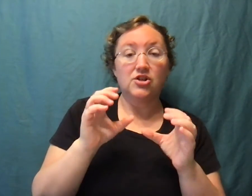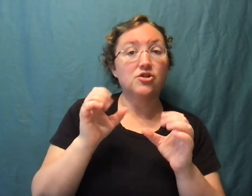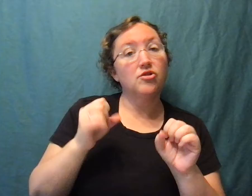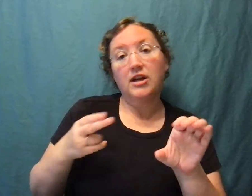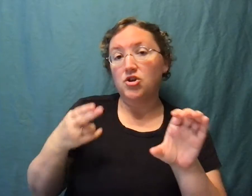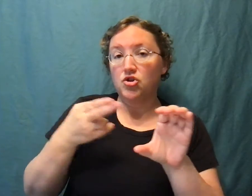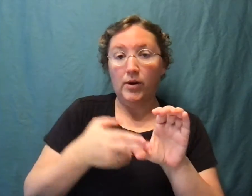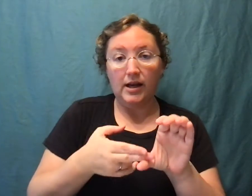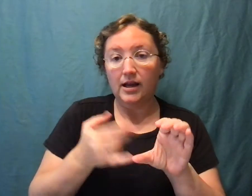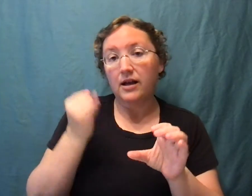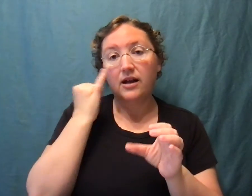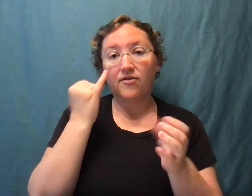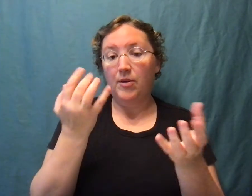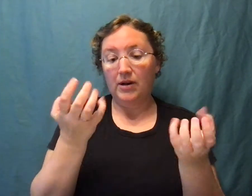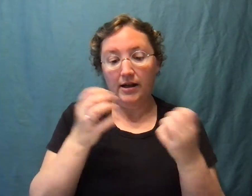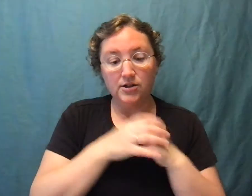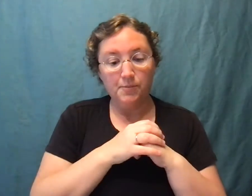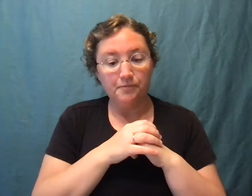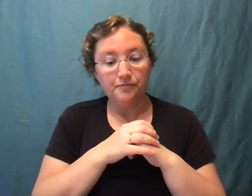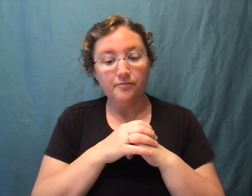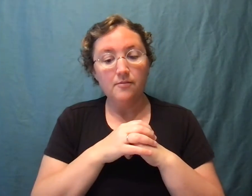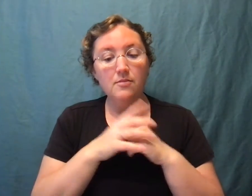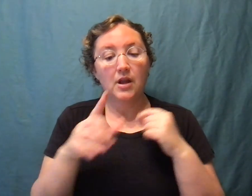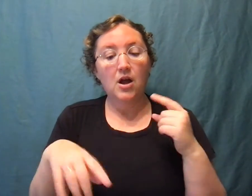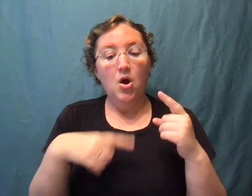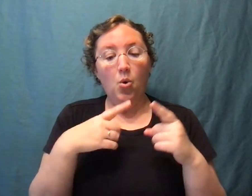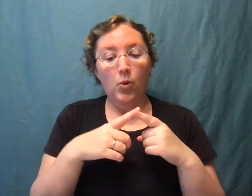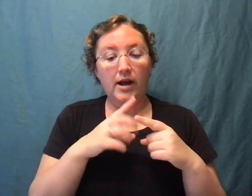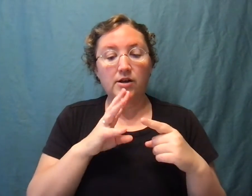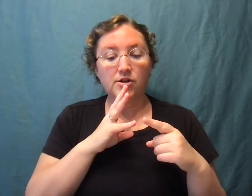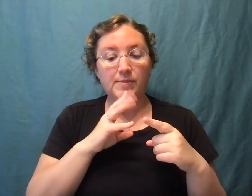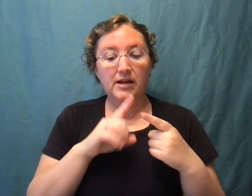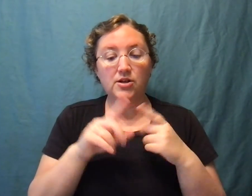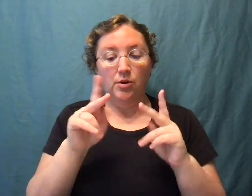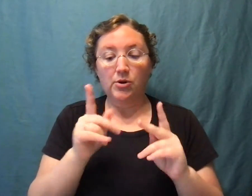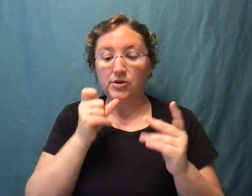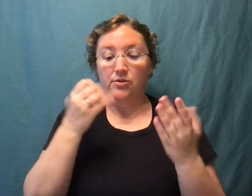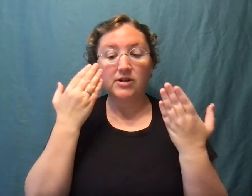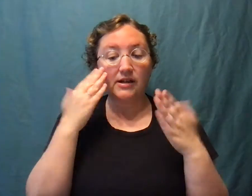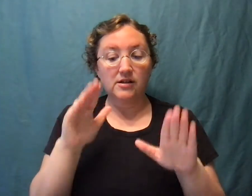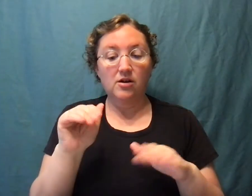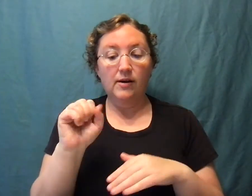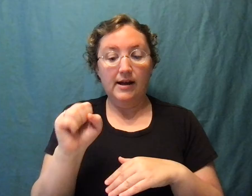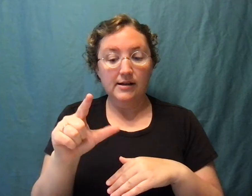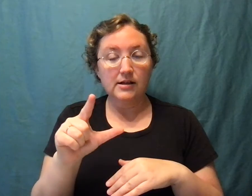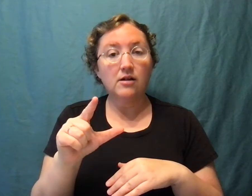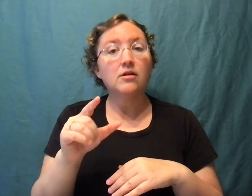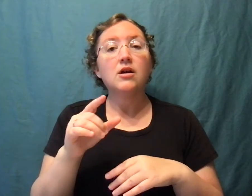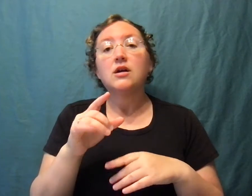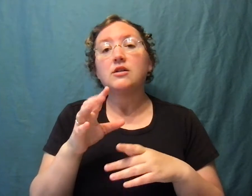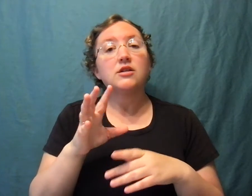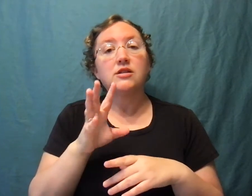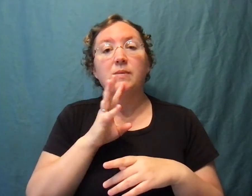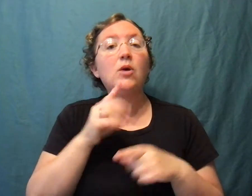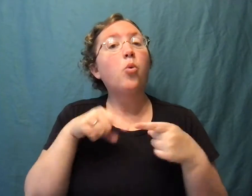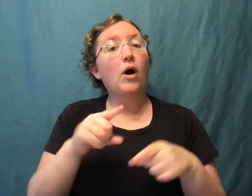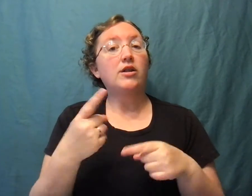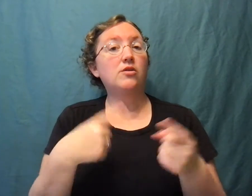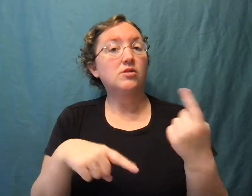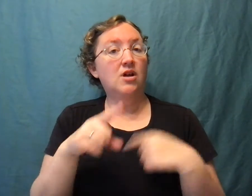so they can join in if they would like to. When you're speaking to a person who doesn't know ASL, just speak while you sign